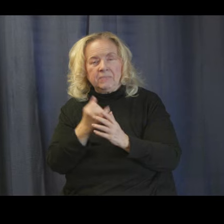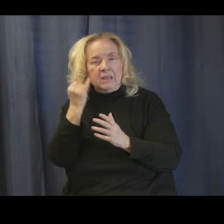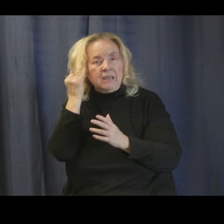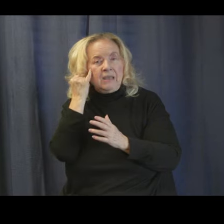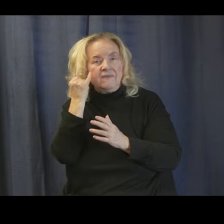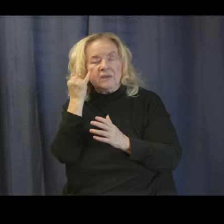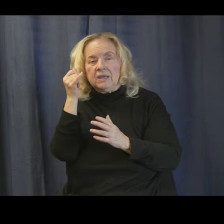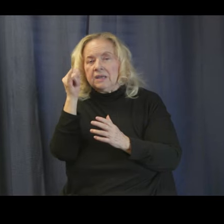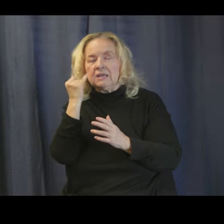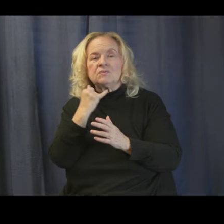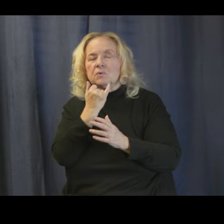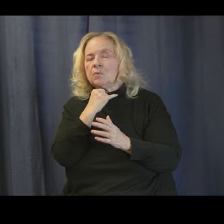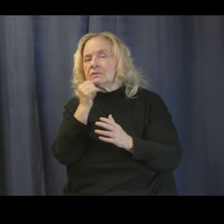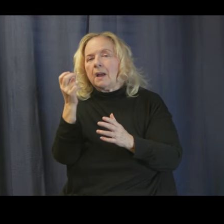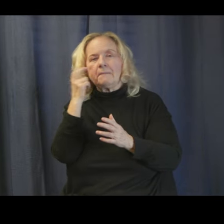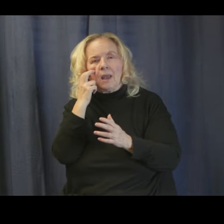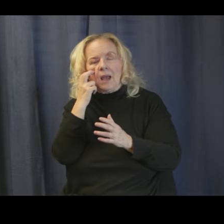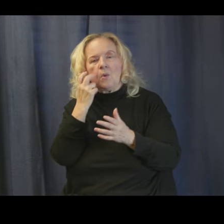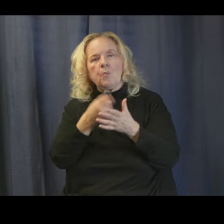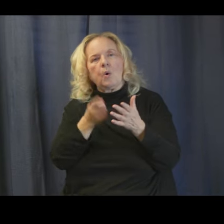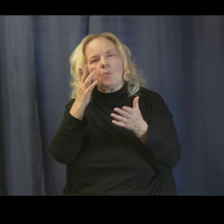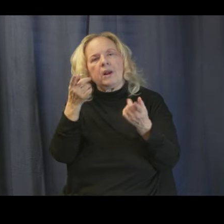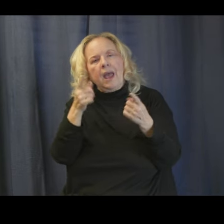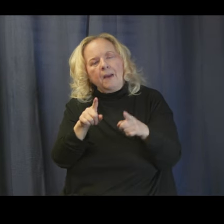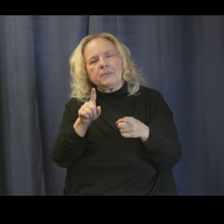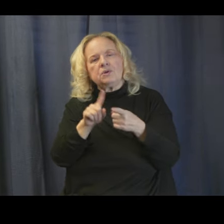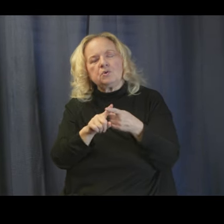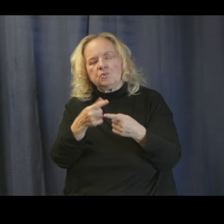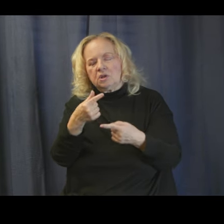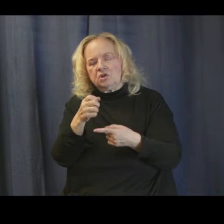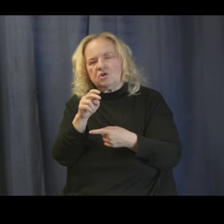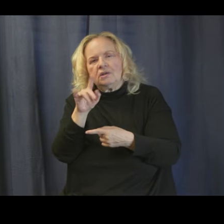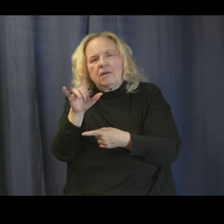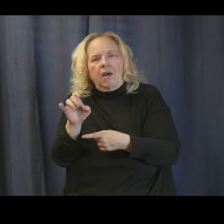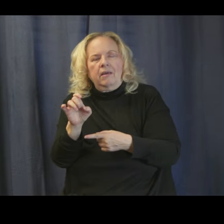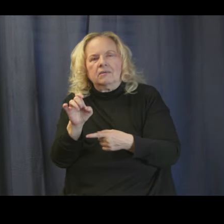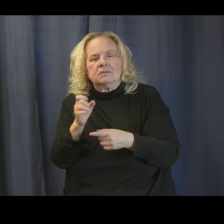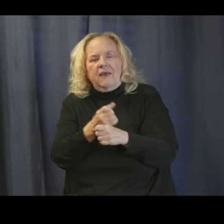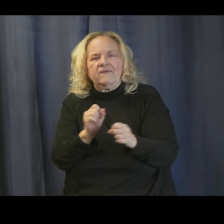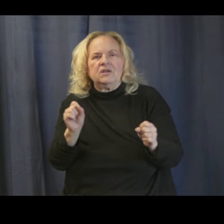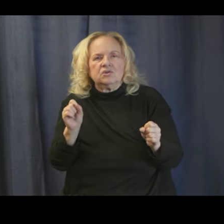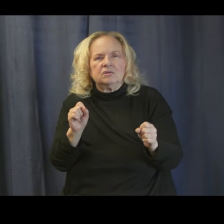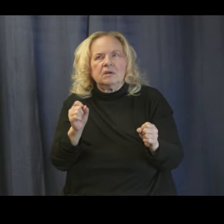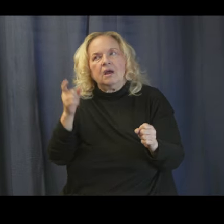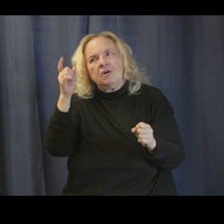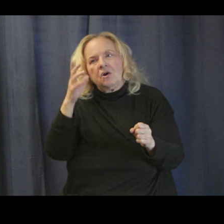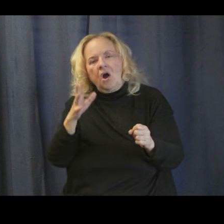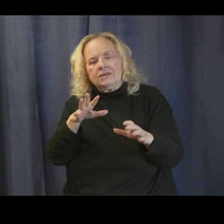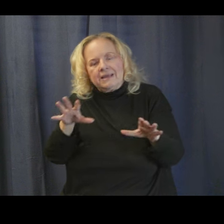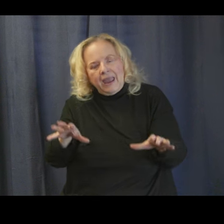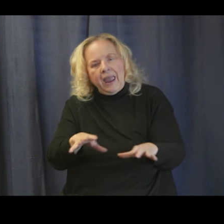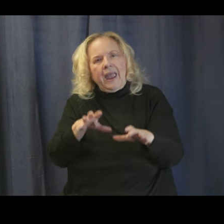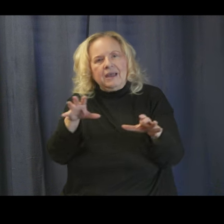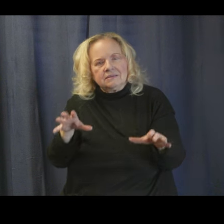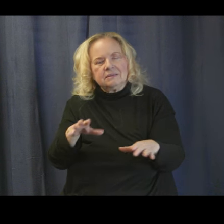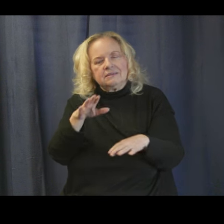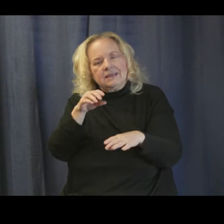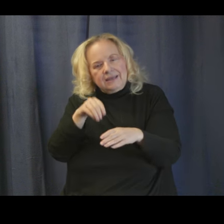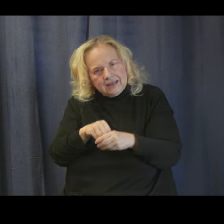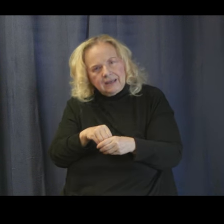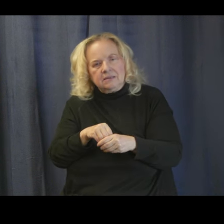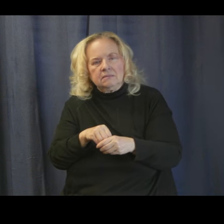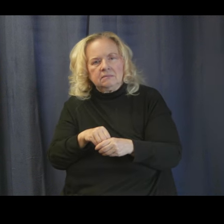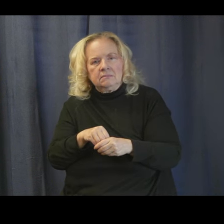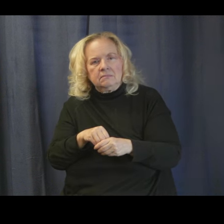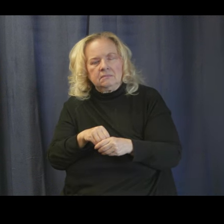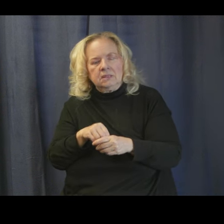If Israel had not been blinded, what would have happened to the redemption of the Gentiles? This is why we have to understand God's hand is in all of this.